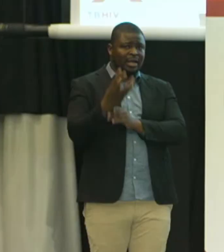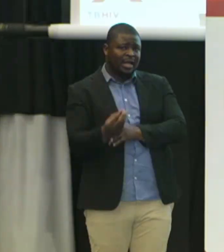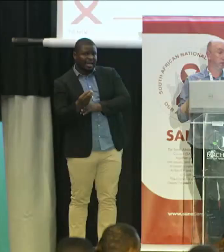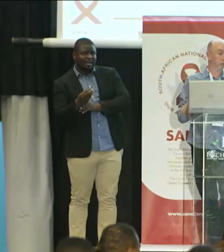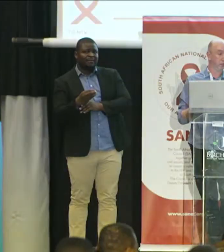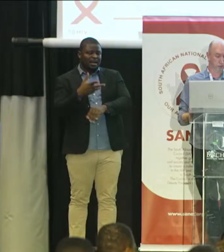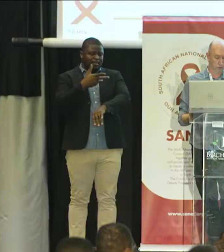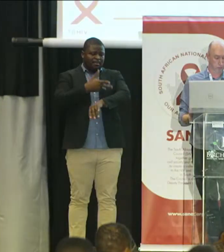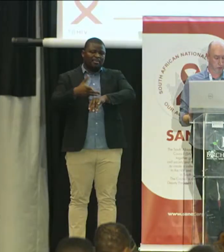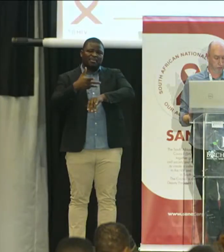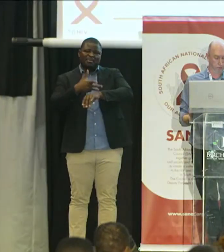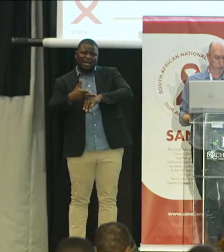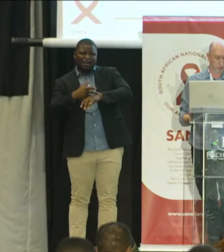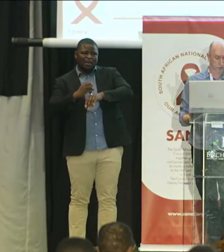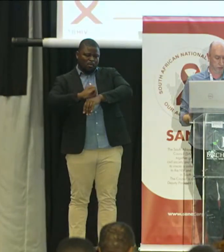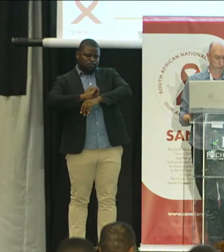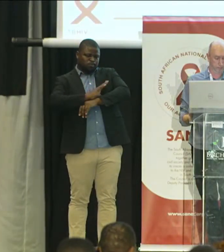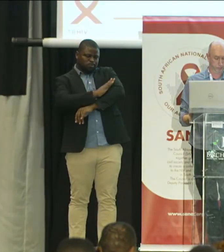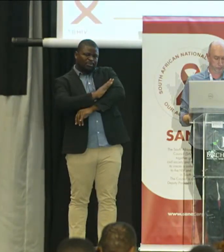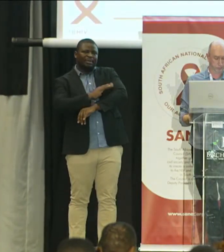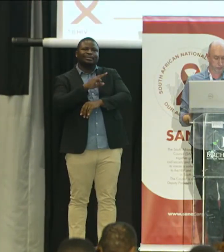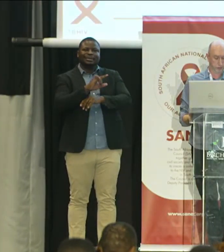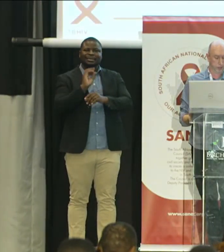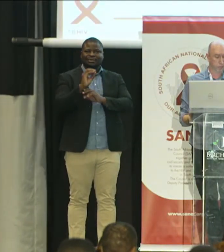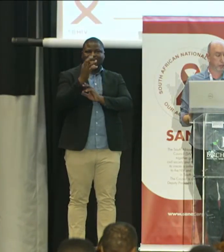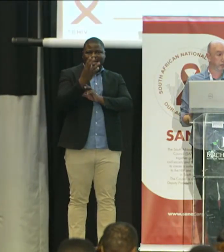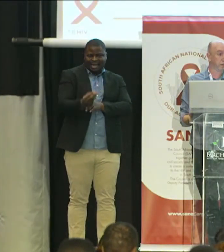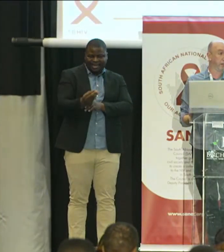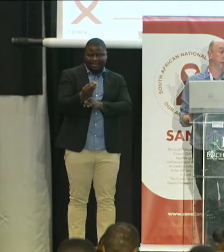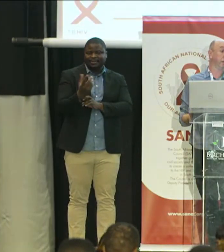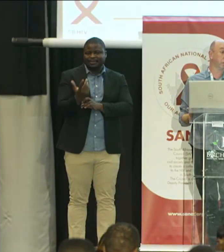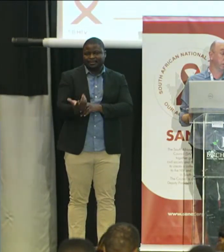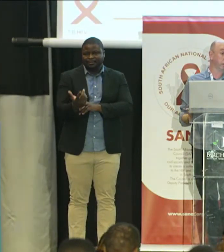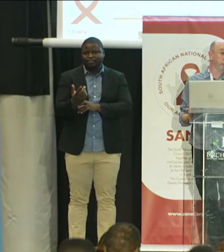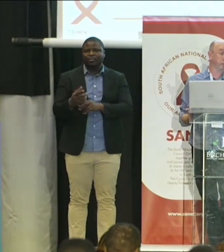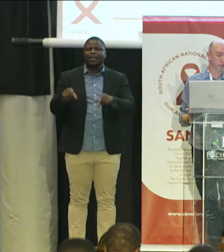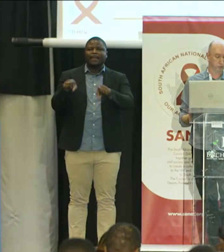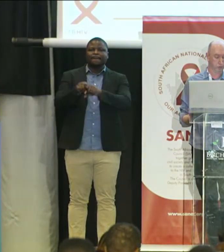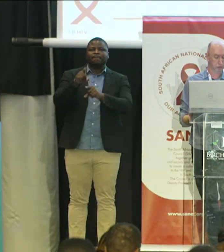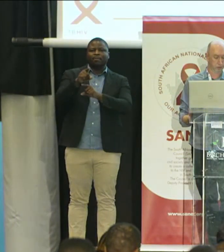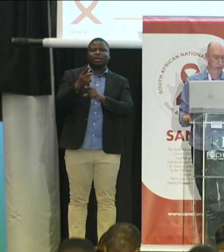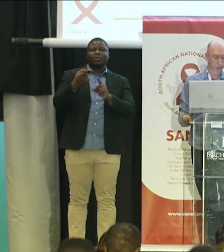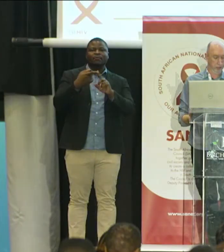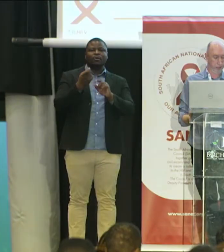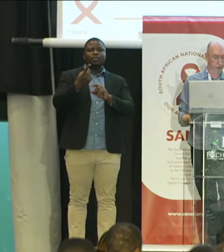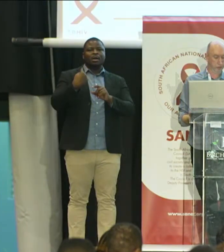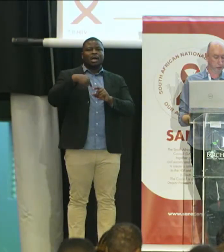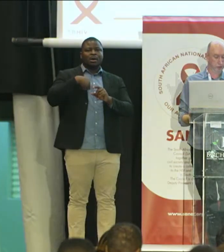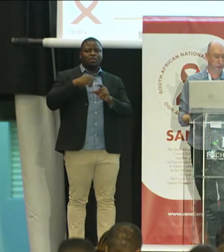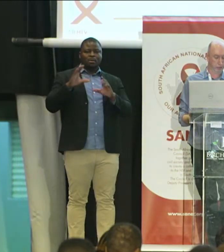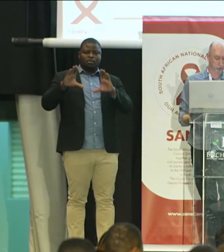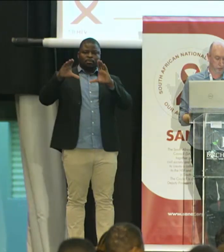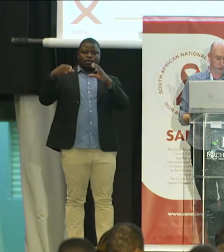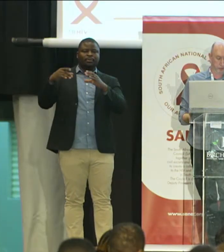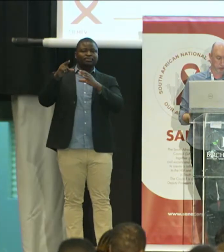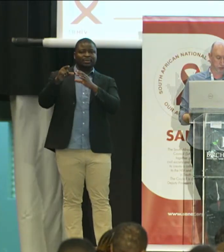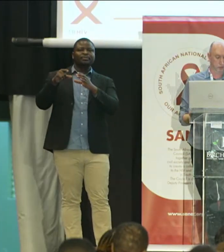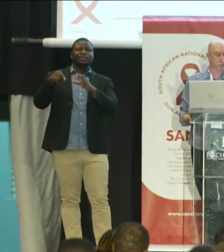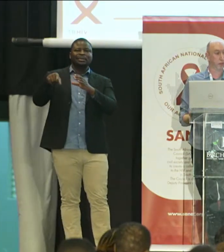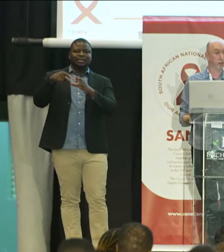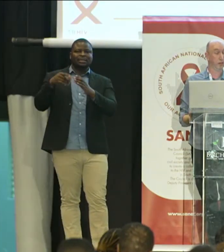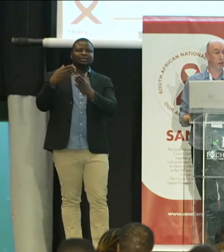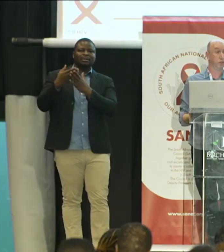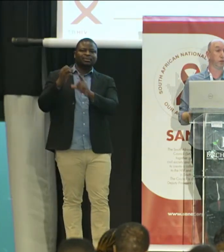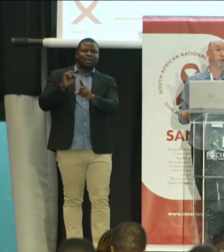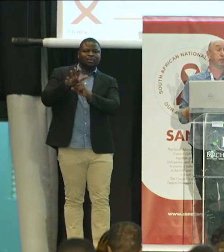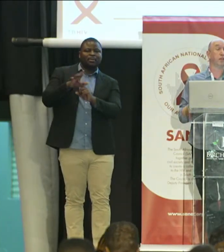bloodborne and sexually transmitted infections. And in this population, of course, included drug use practices